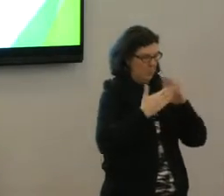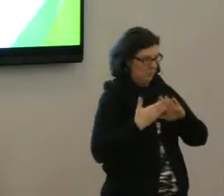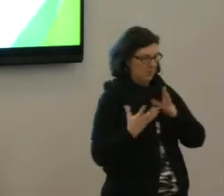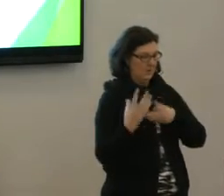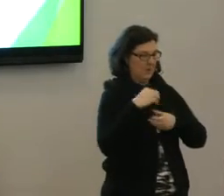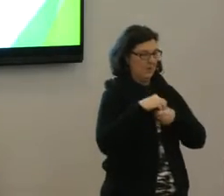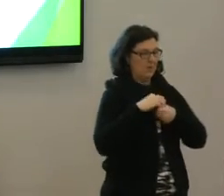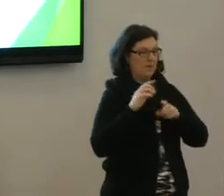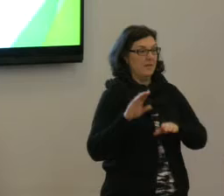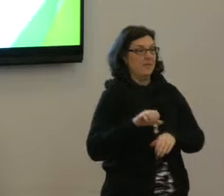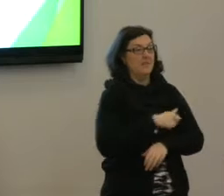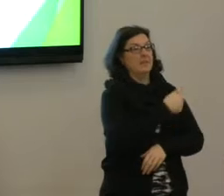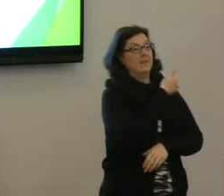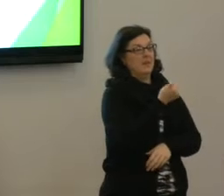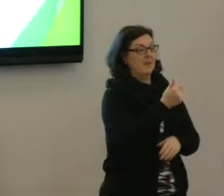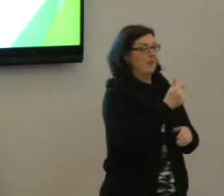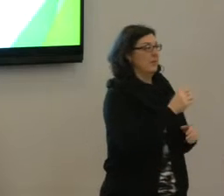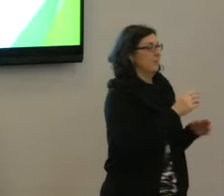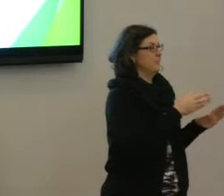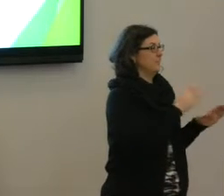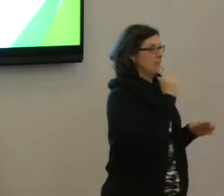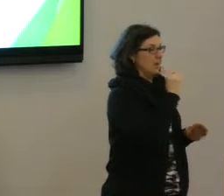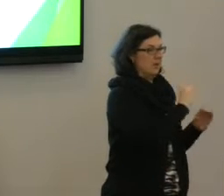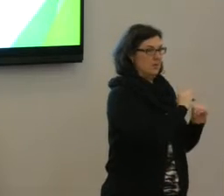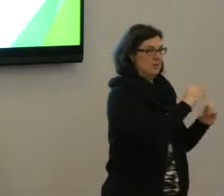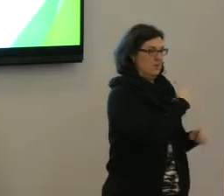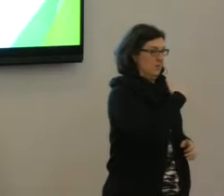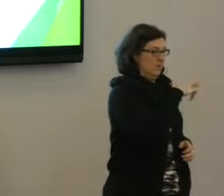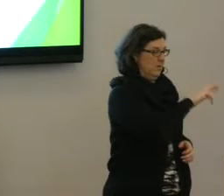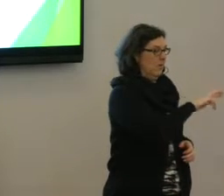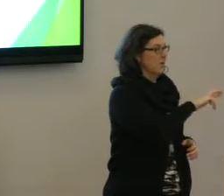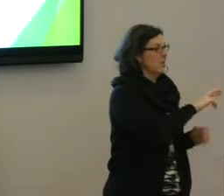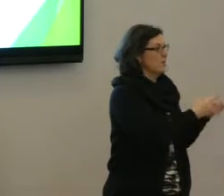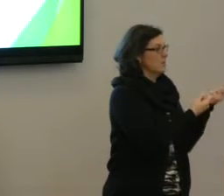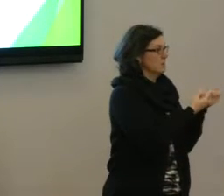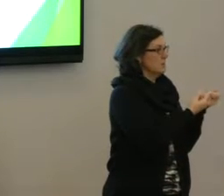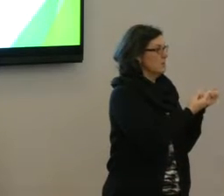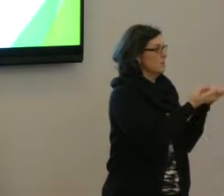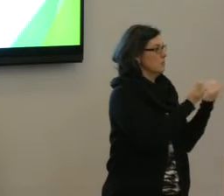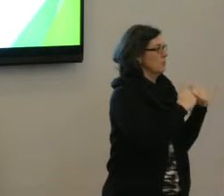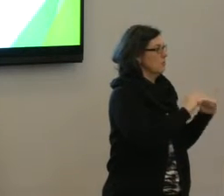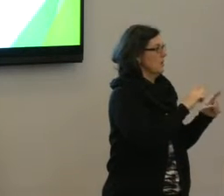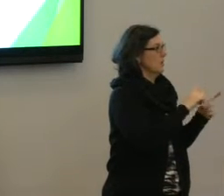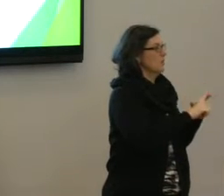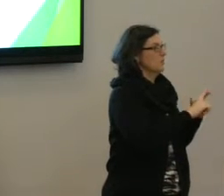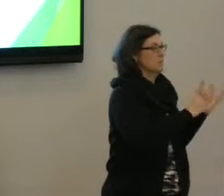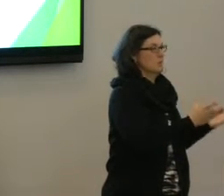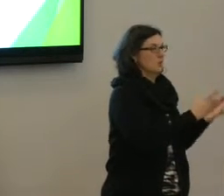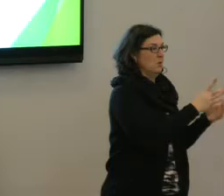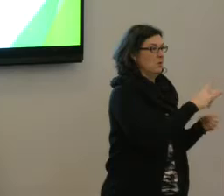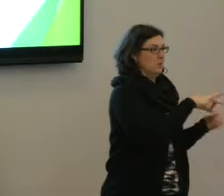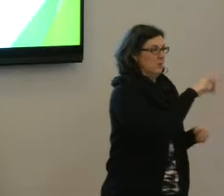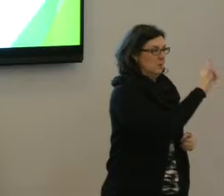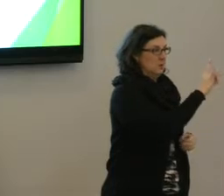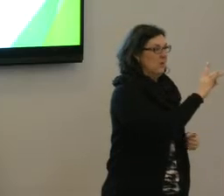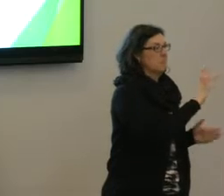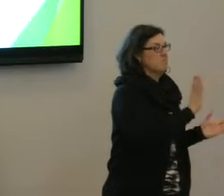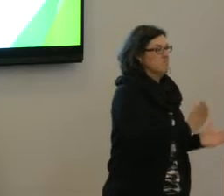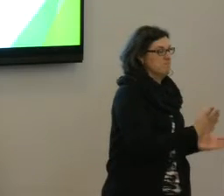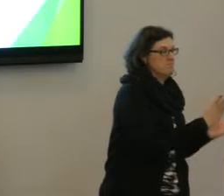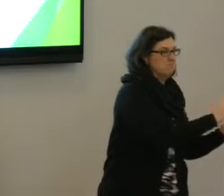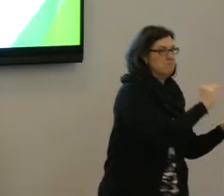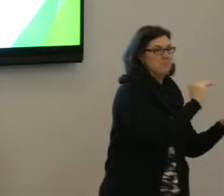and then on the other side, in secular services and supports, trying to raise issues of spirituality and